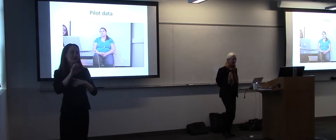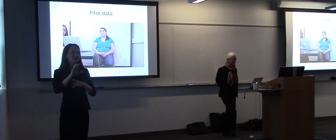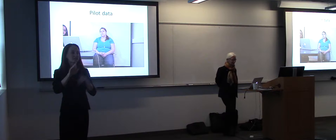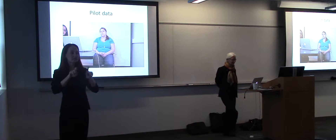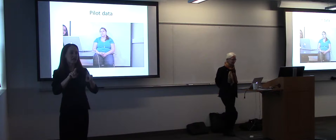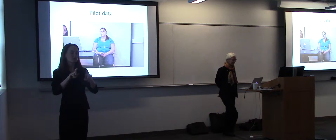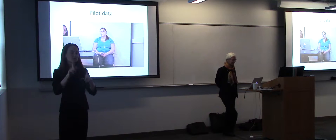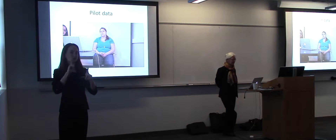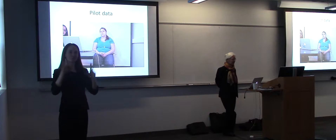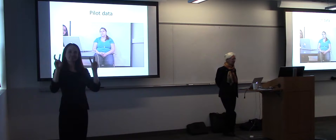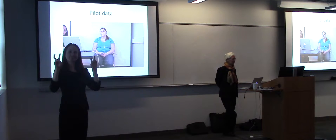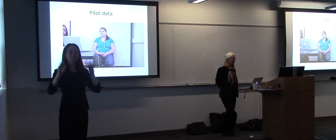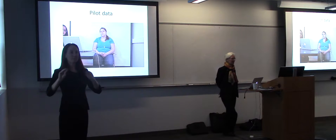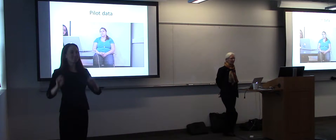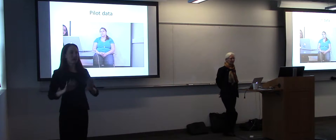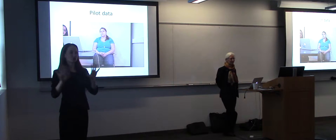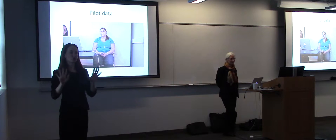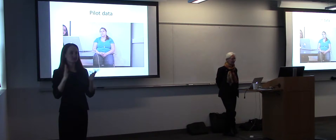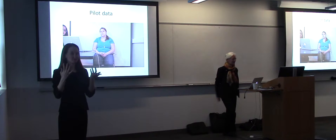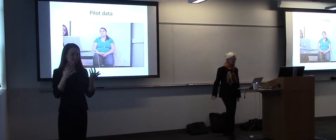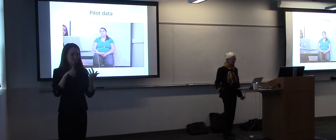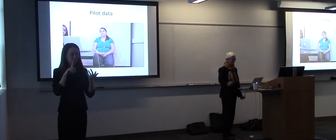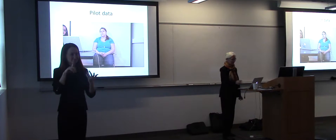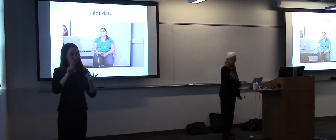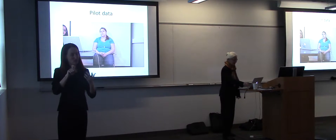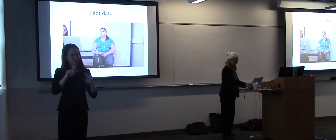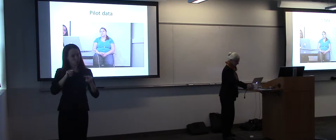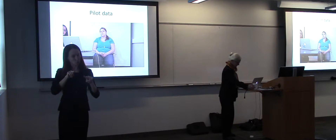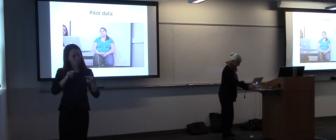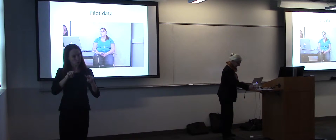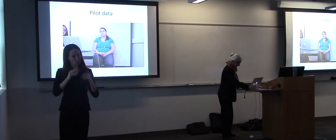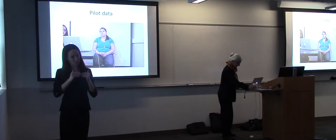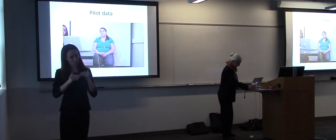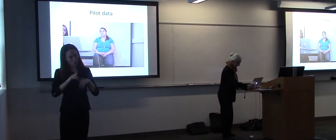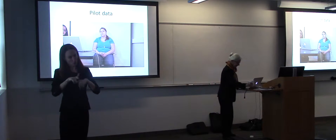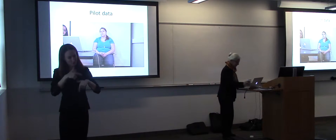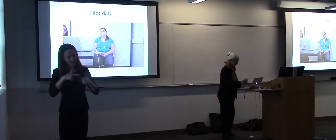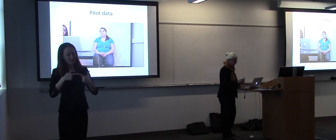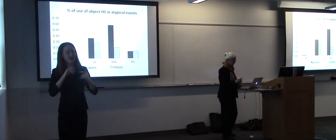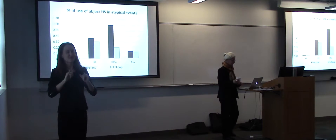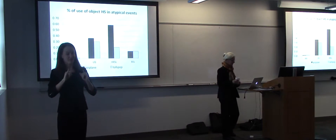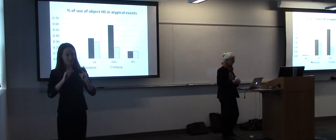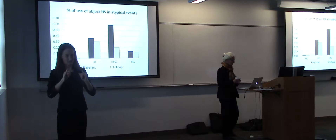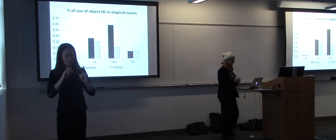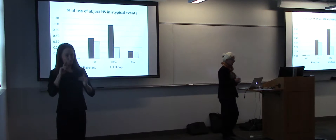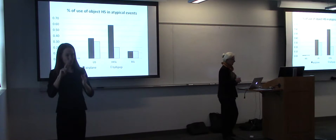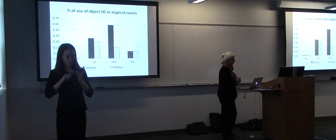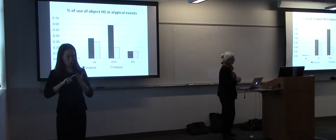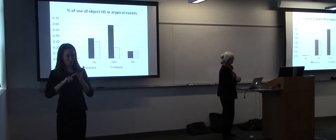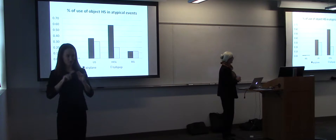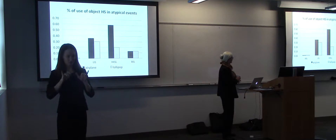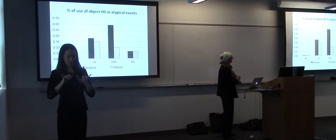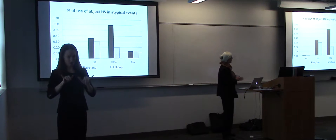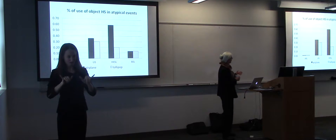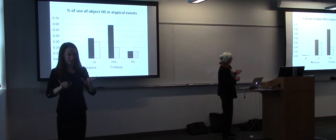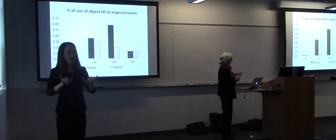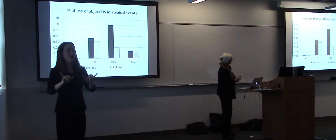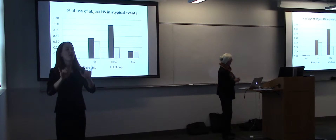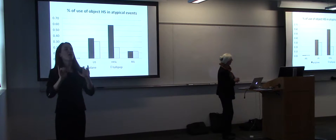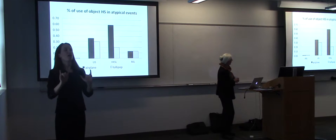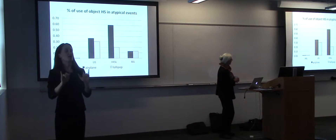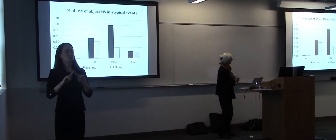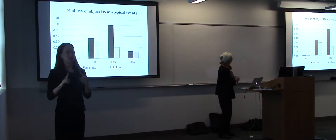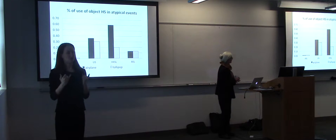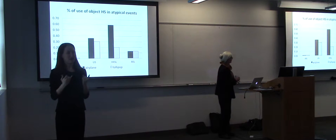they're magic. You have to sort of work on them for a long time before they actually come to fruition. But when I looked at